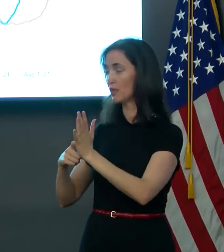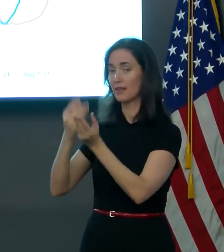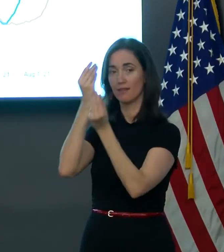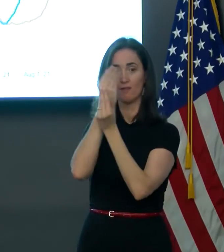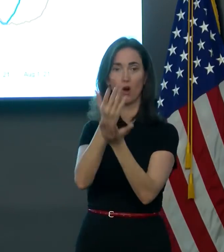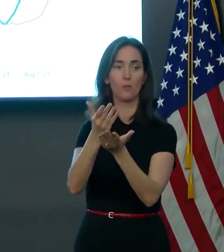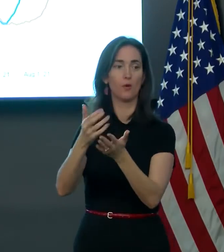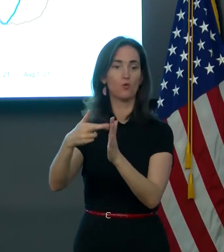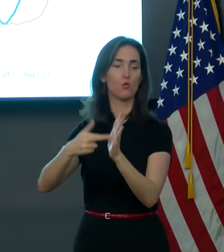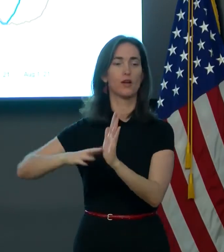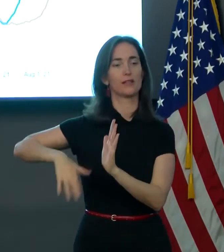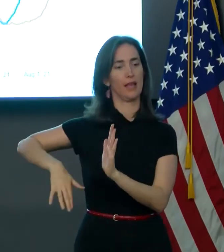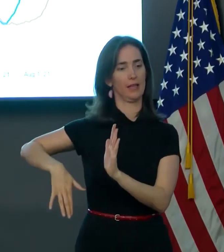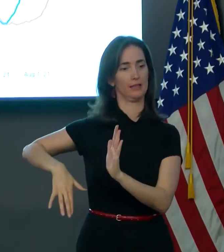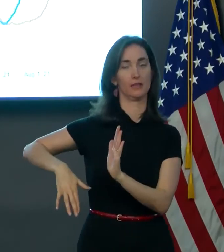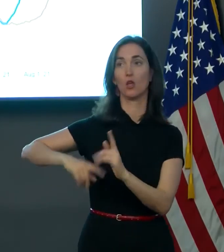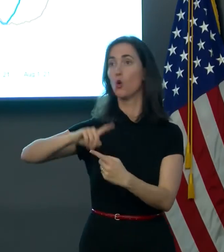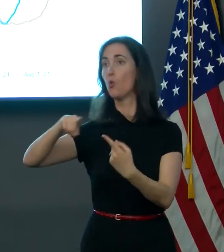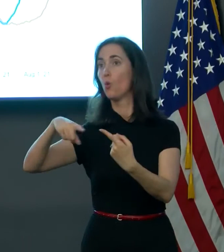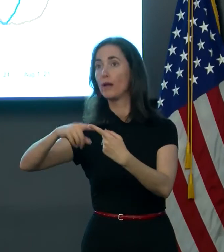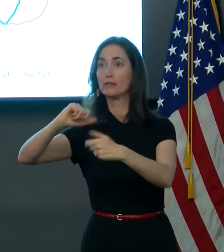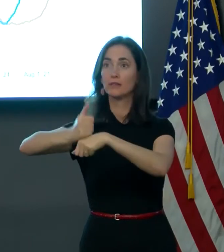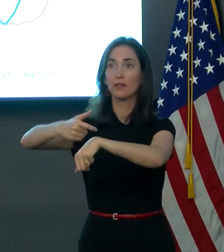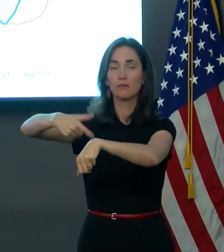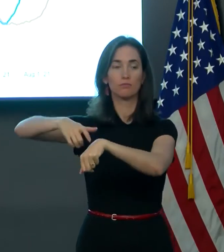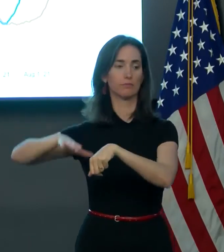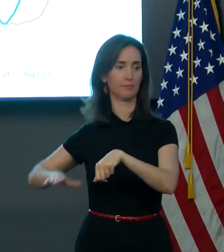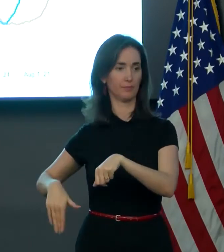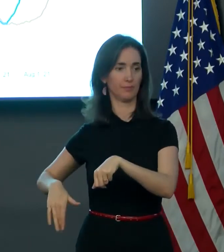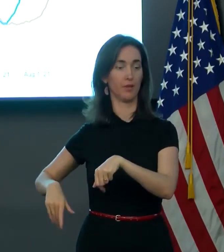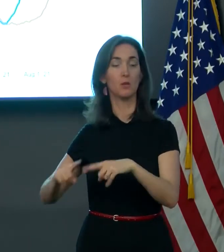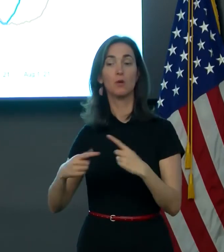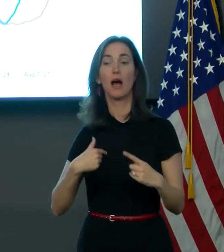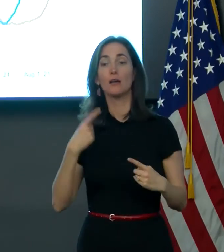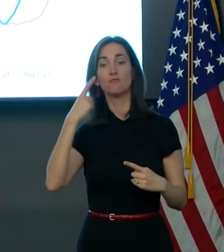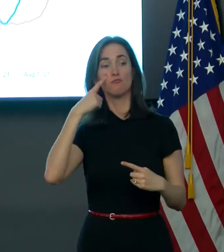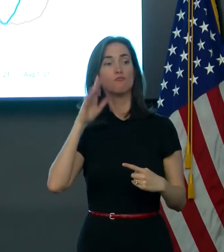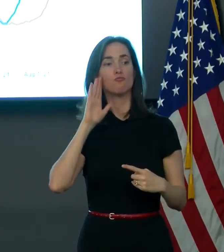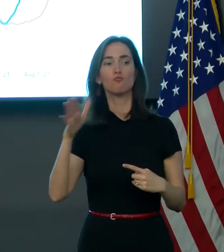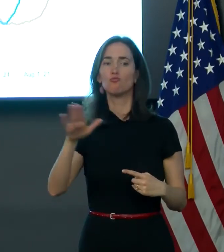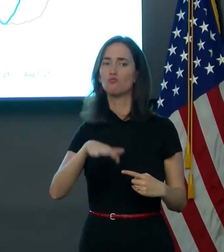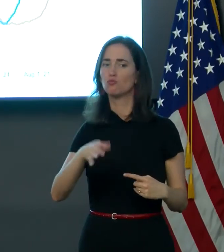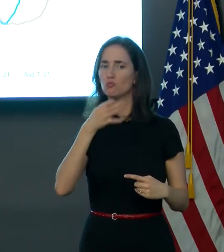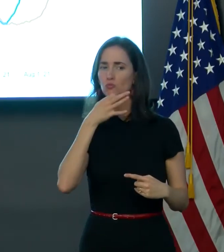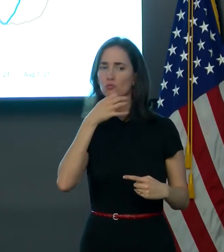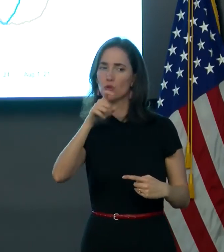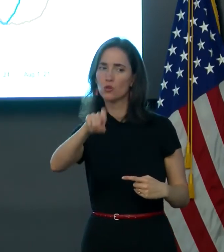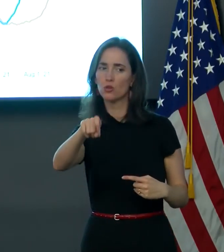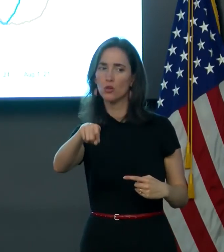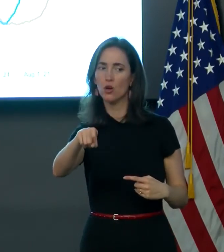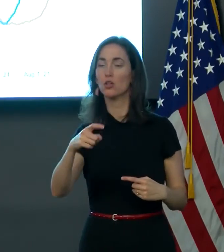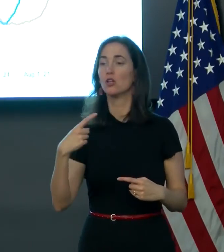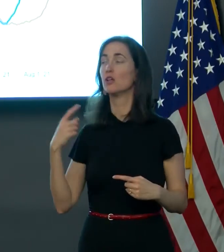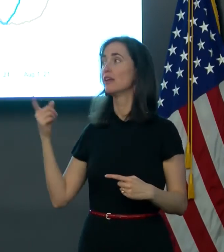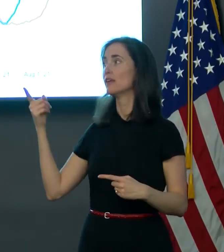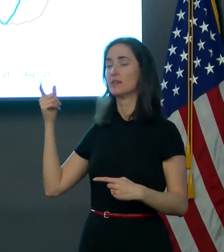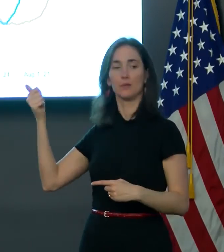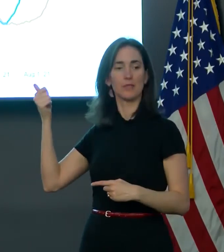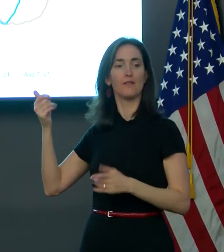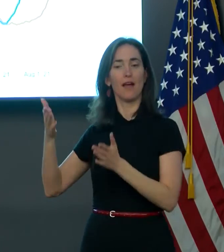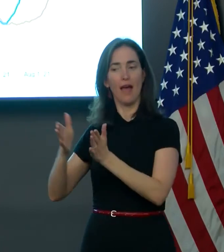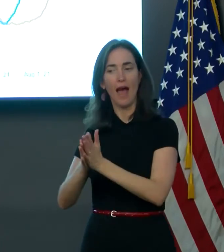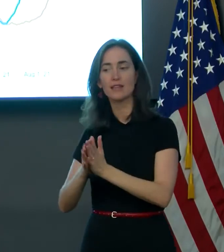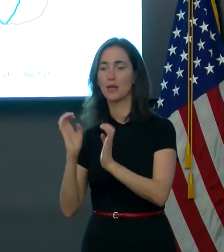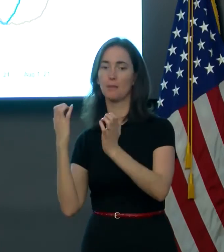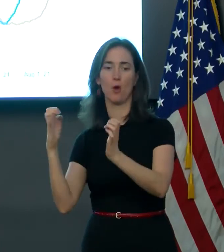issued the rule. Don't have a timeline on that. I imagine it would be relatively soon. He deliberately asked them to do it by emergency rule